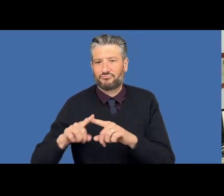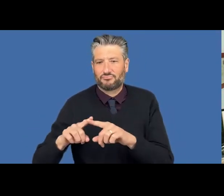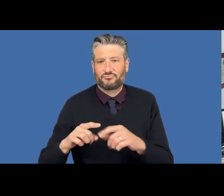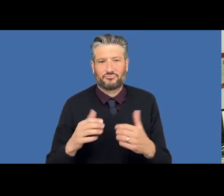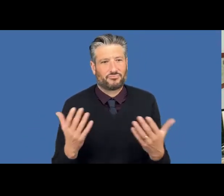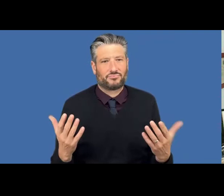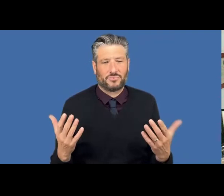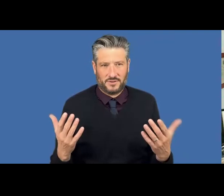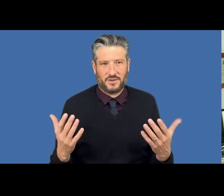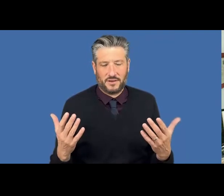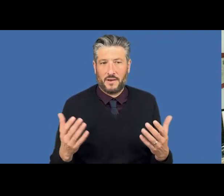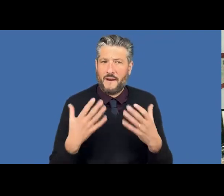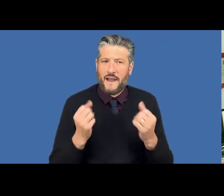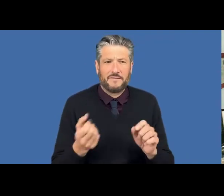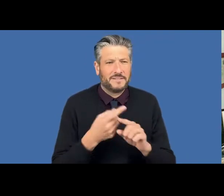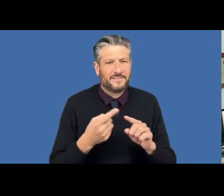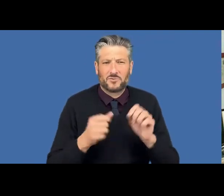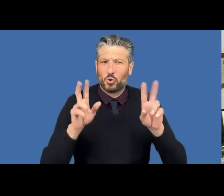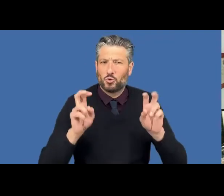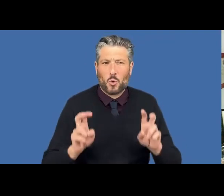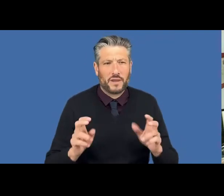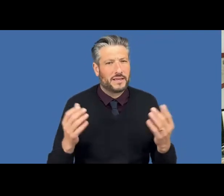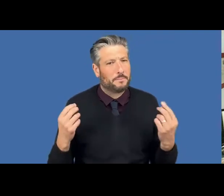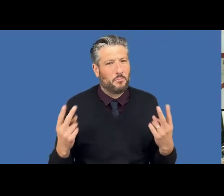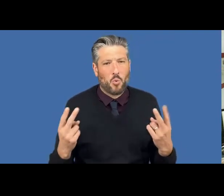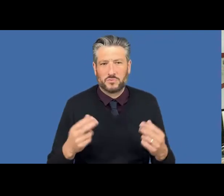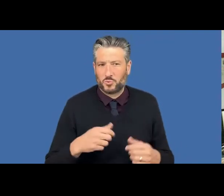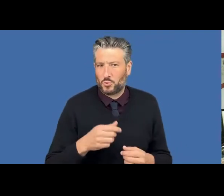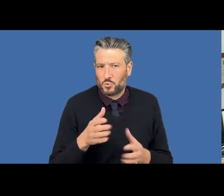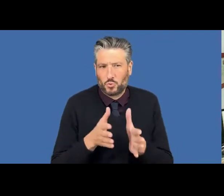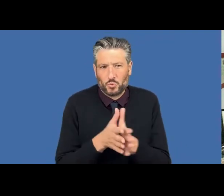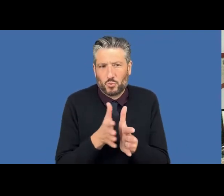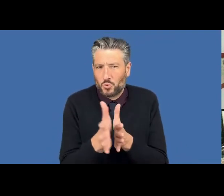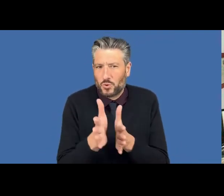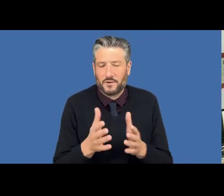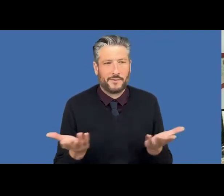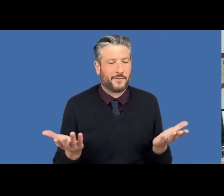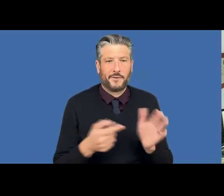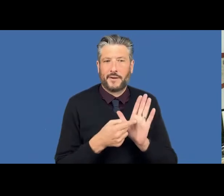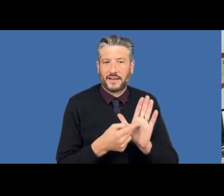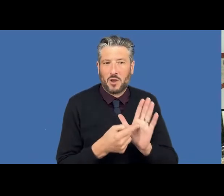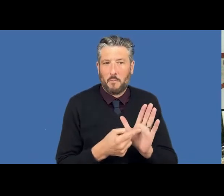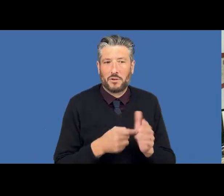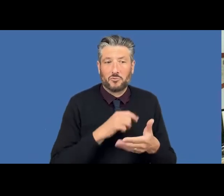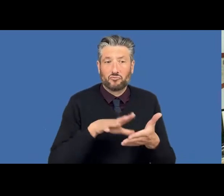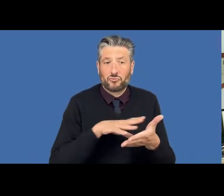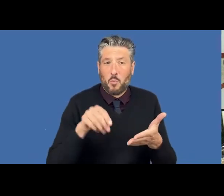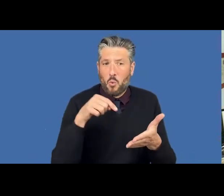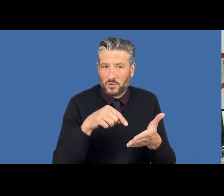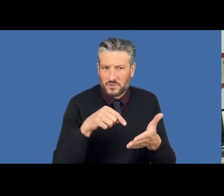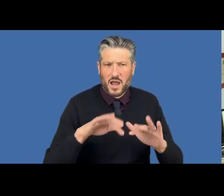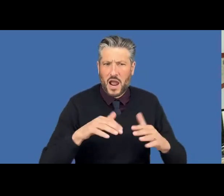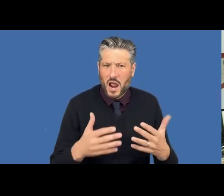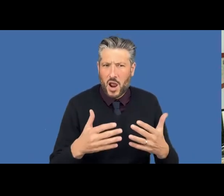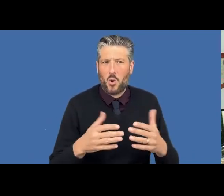know, from the simple how do you create accessible documents, to how do you deliver good customer service for people with